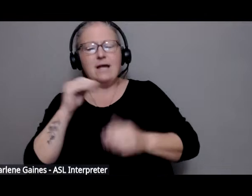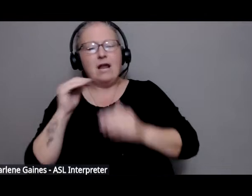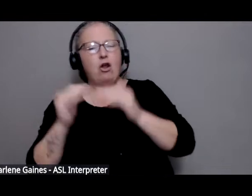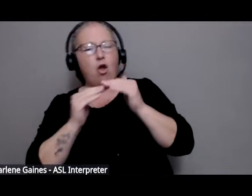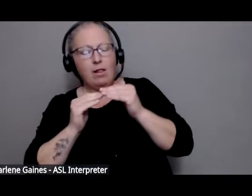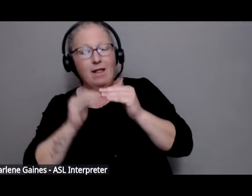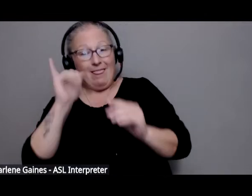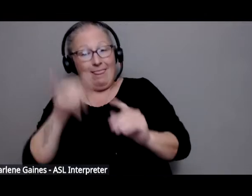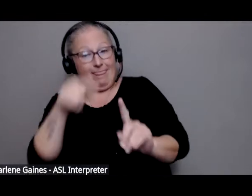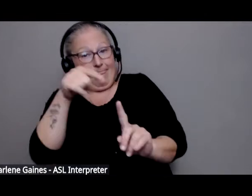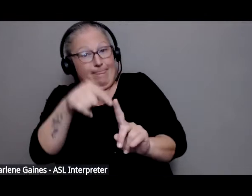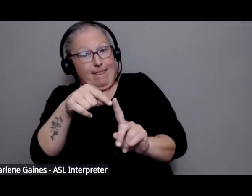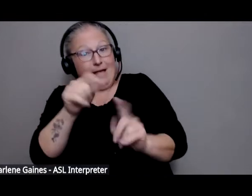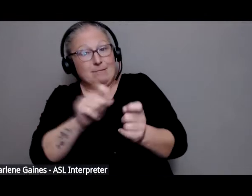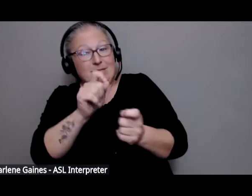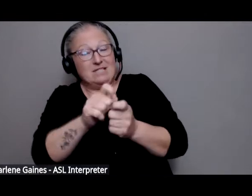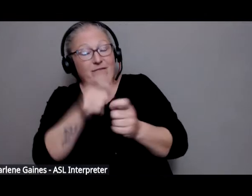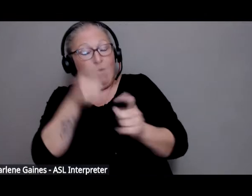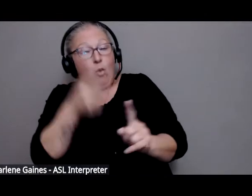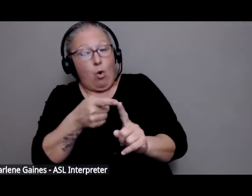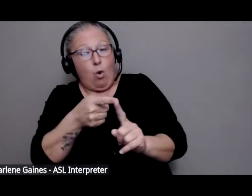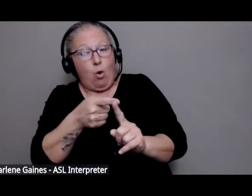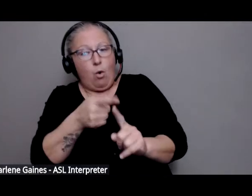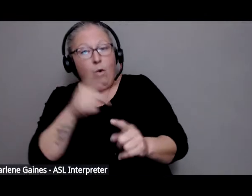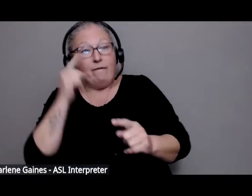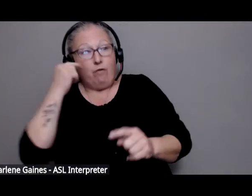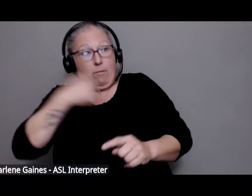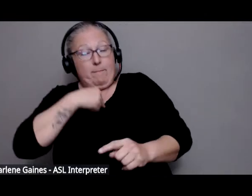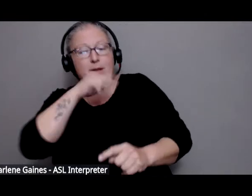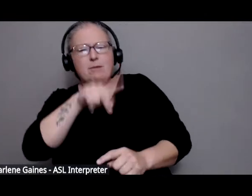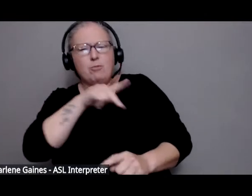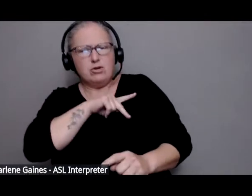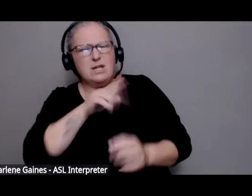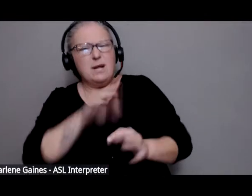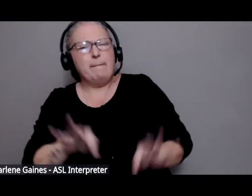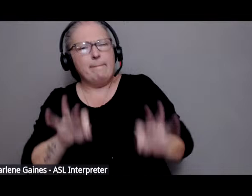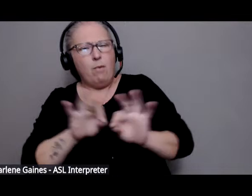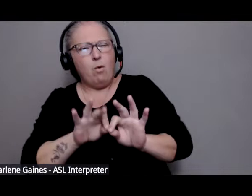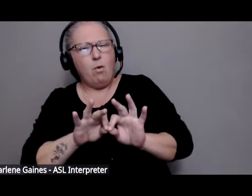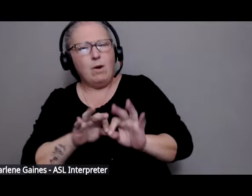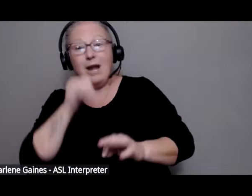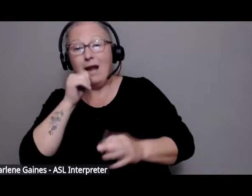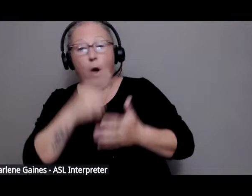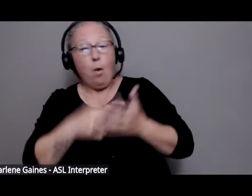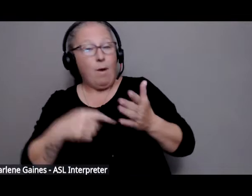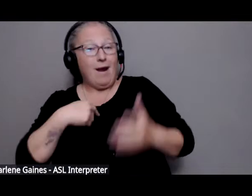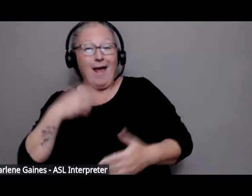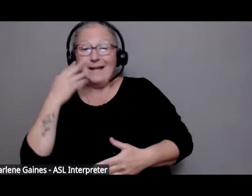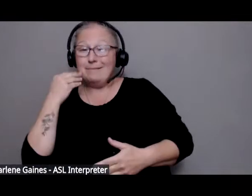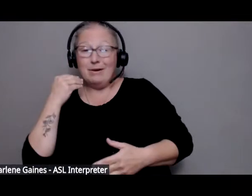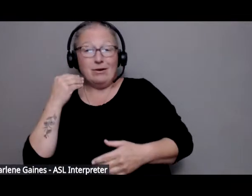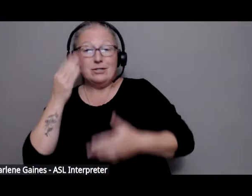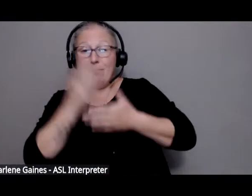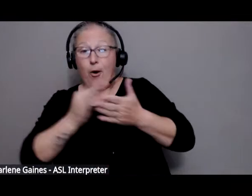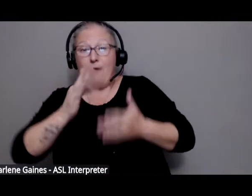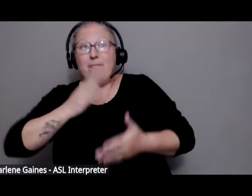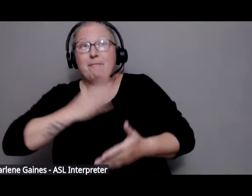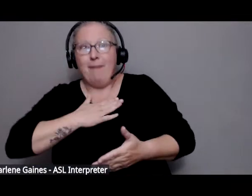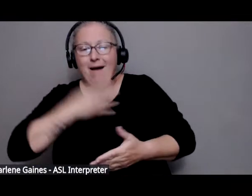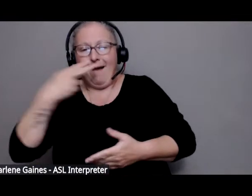that particular goal is so personally important to me, and it's not necessarily what I experienced in parts of my own high school